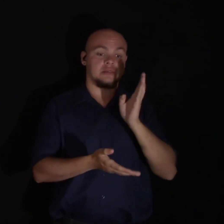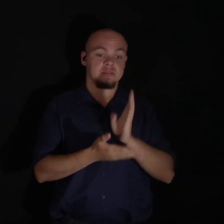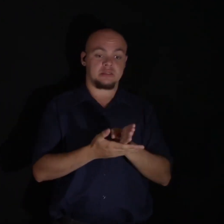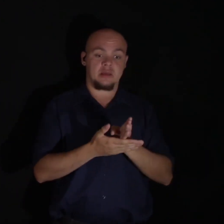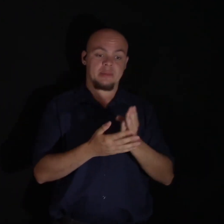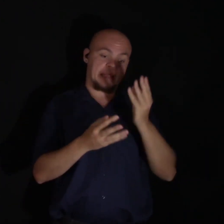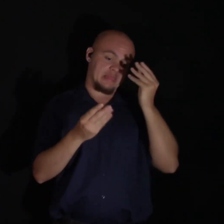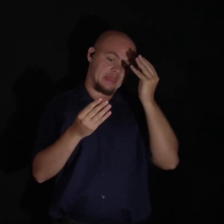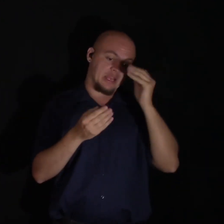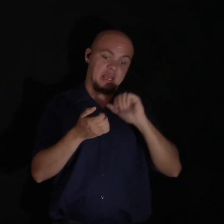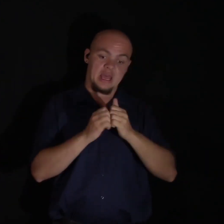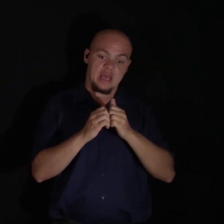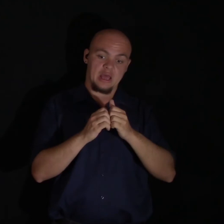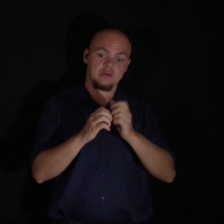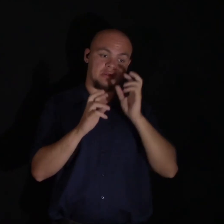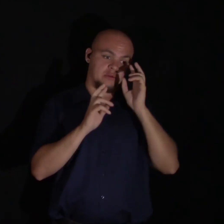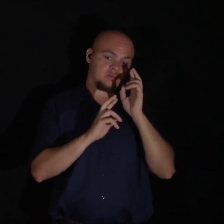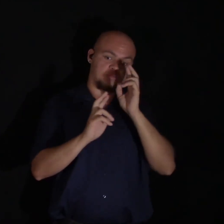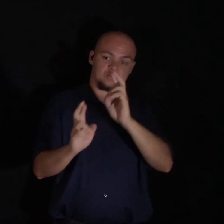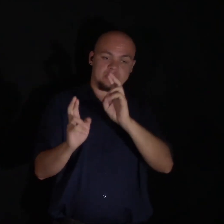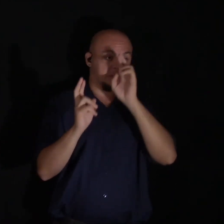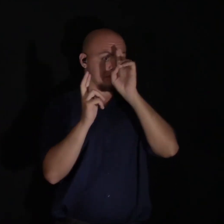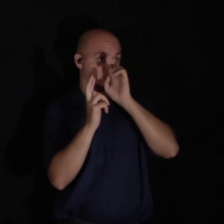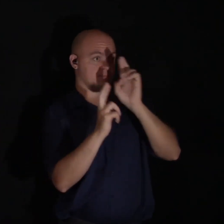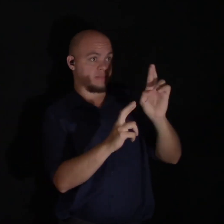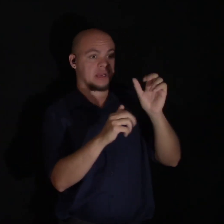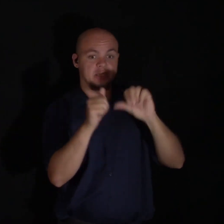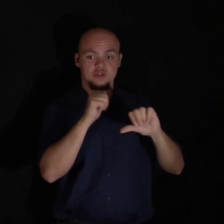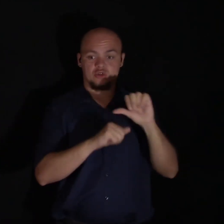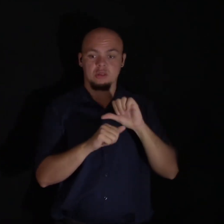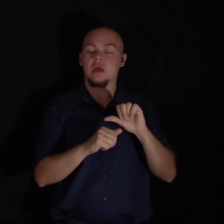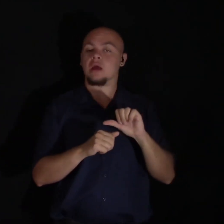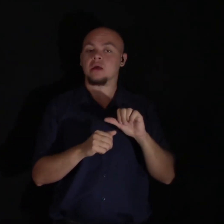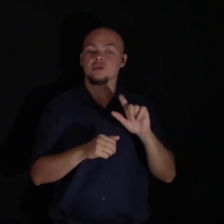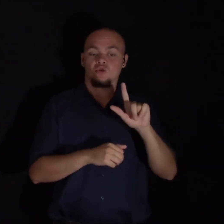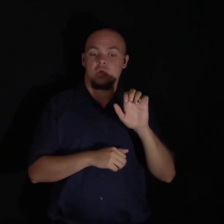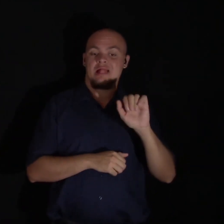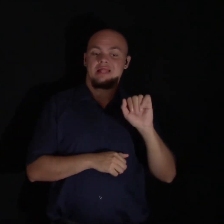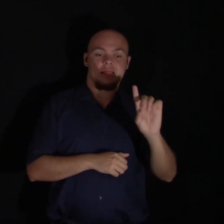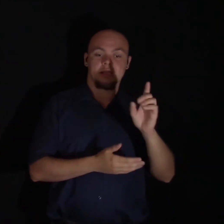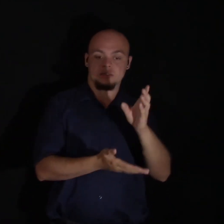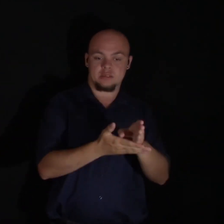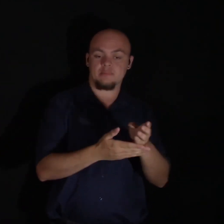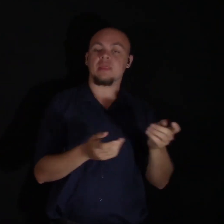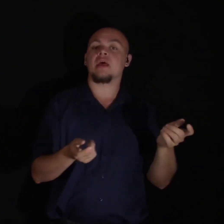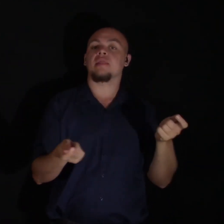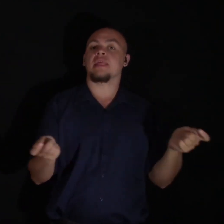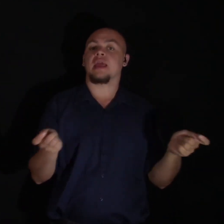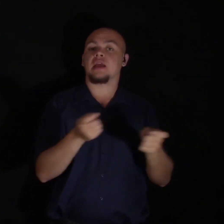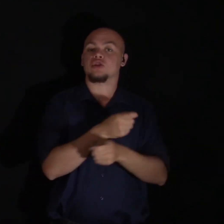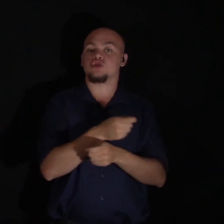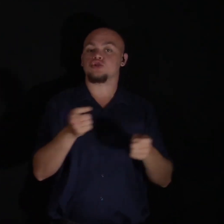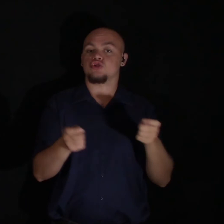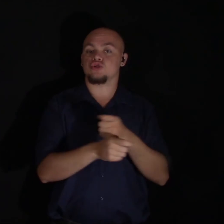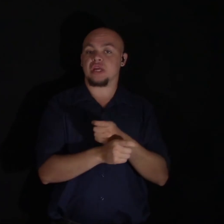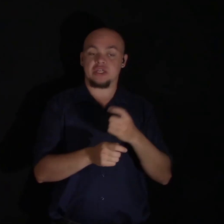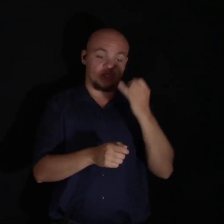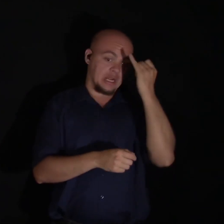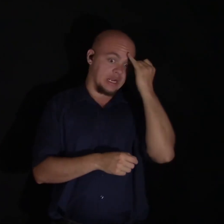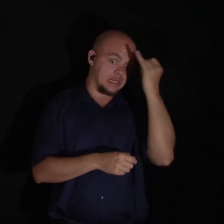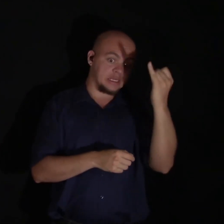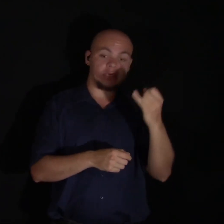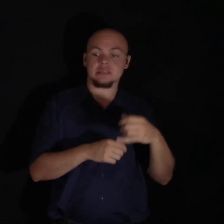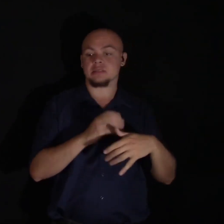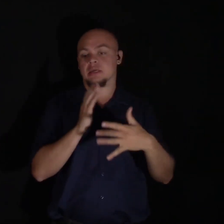and rethink of how they acted toward one another. Instead of exchanging lead, they exchanged ideas, technology,